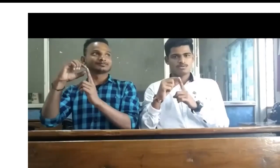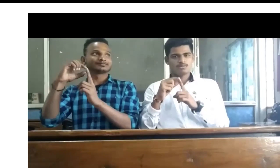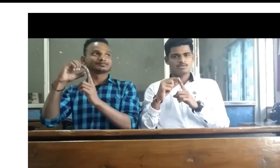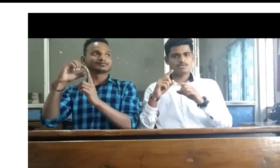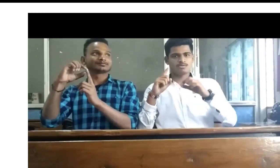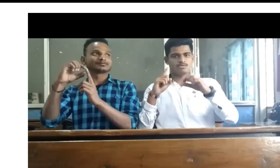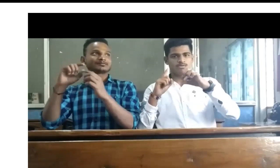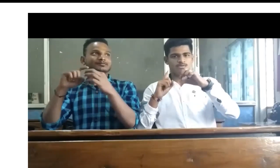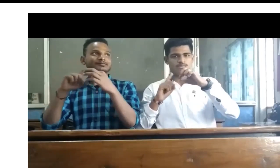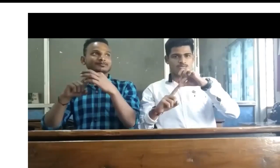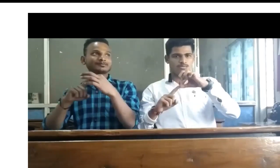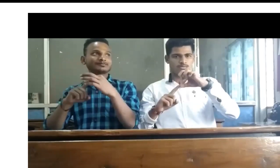and